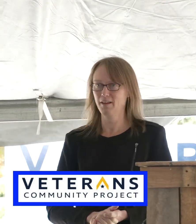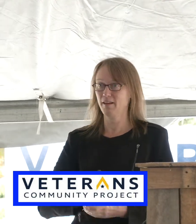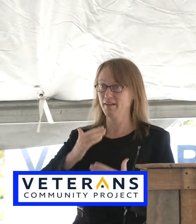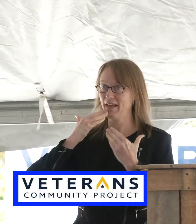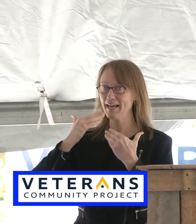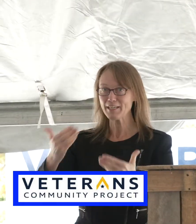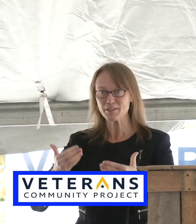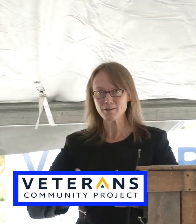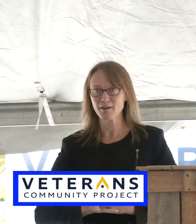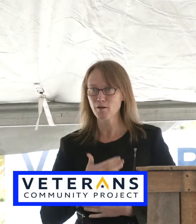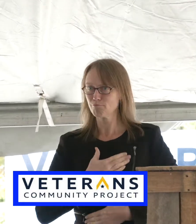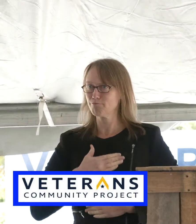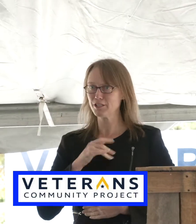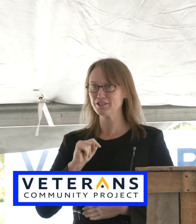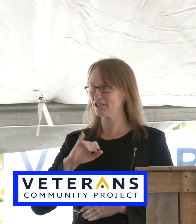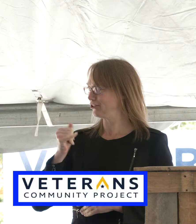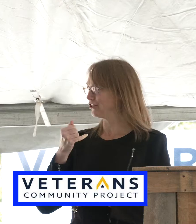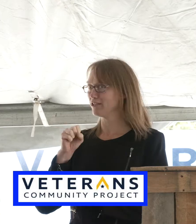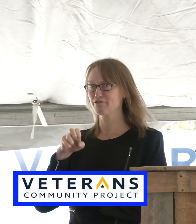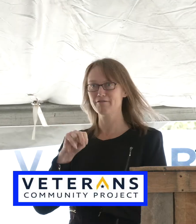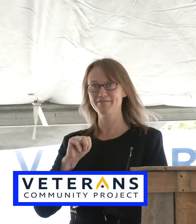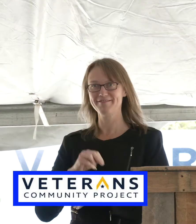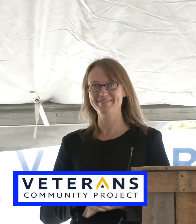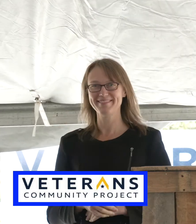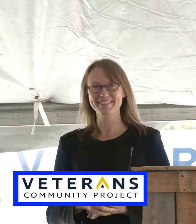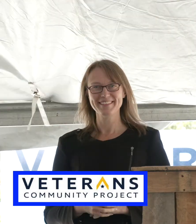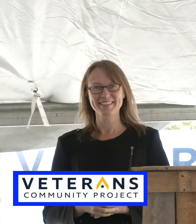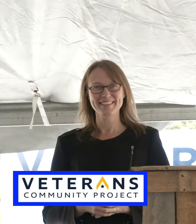Thank you. Appreciate it, Jason.